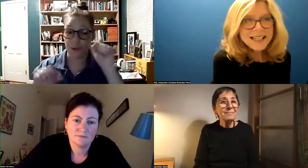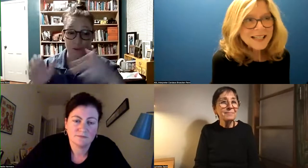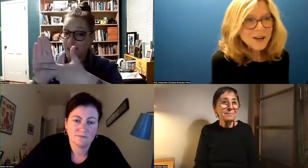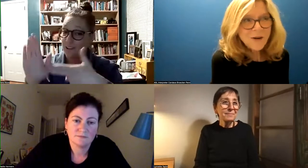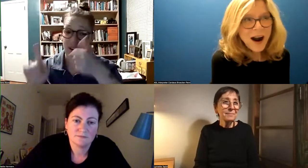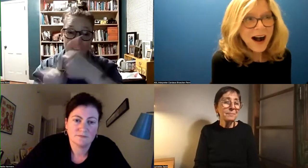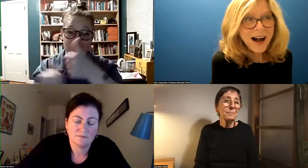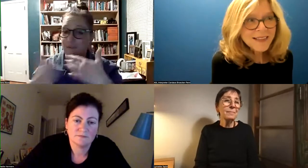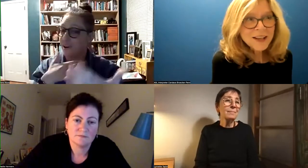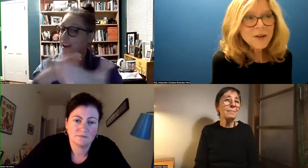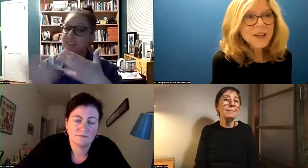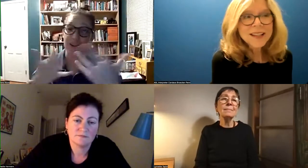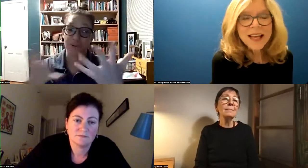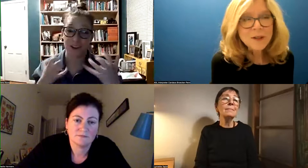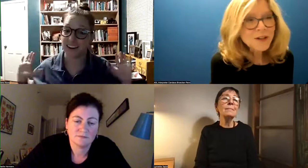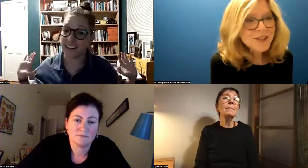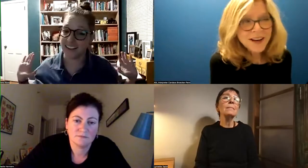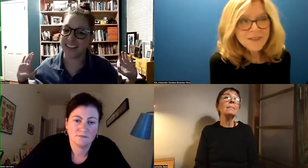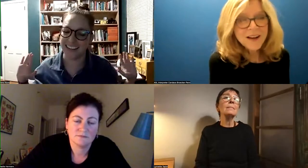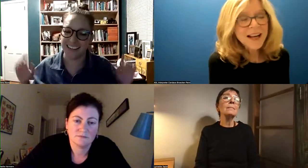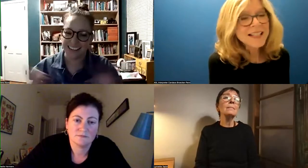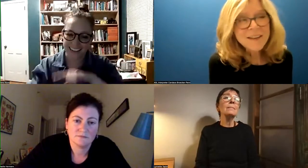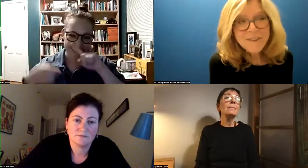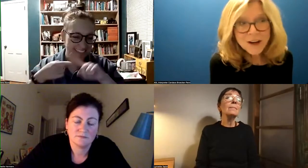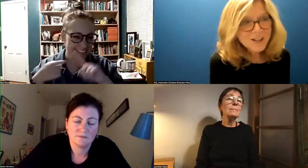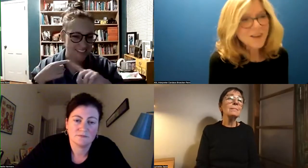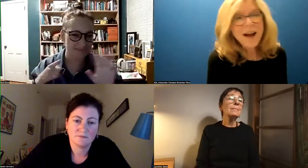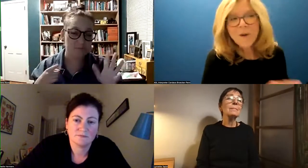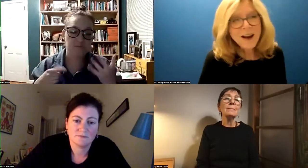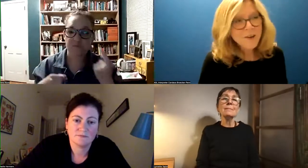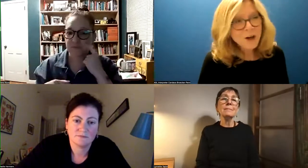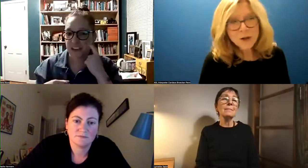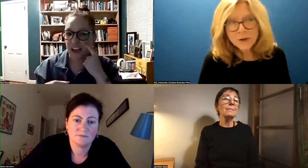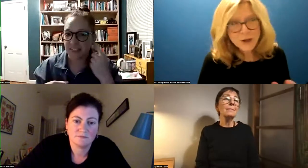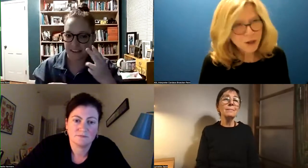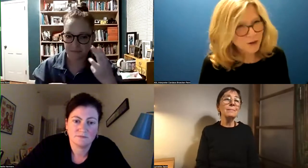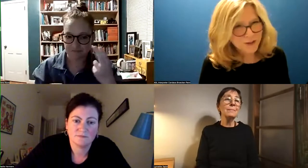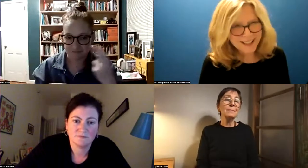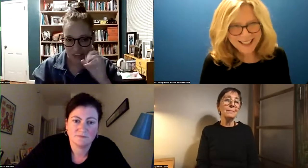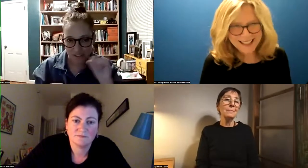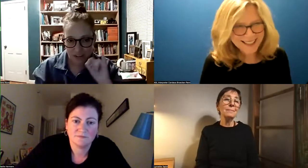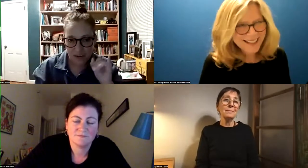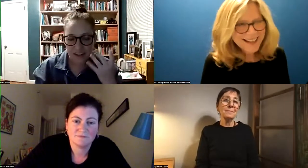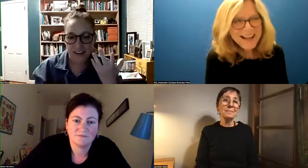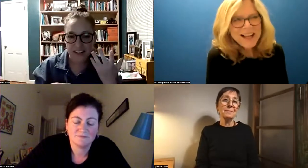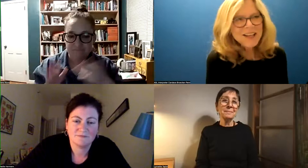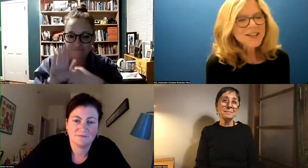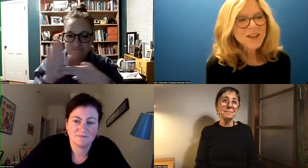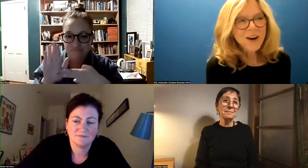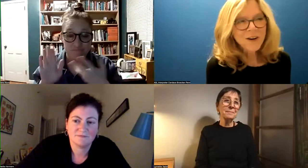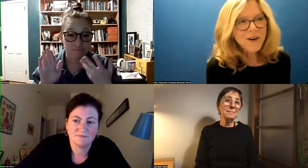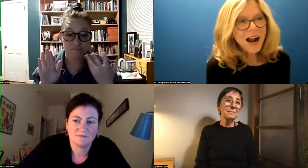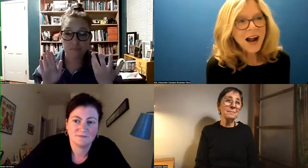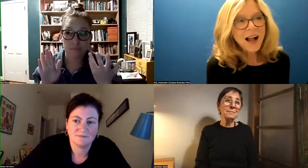Right. So I think you can label yourself and identify yourself however you choose, Elaine.